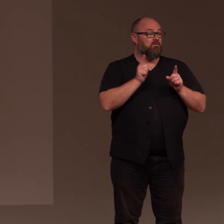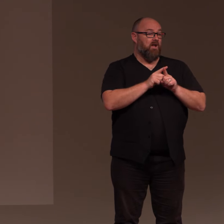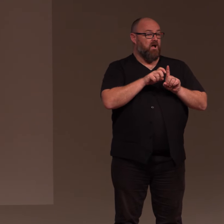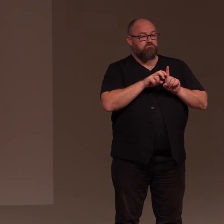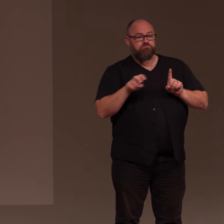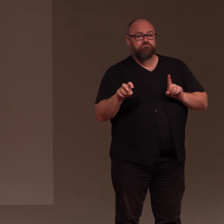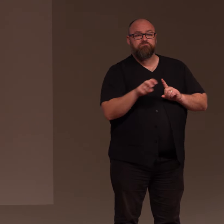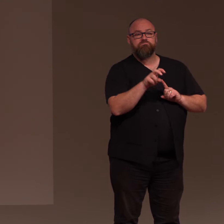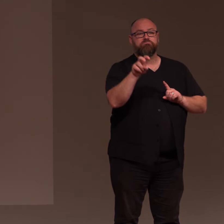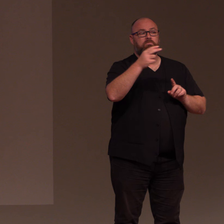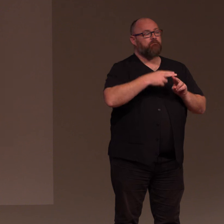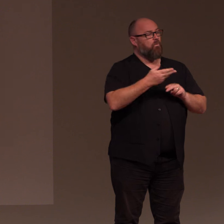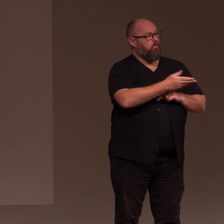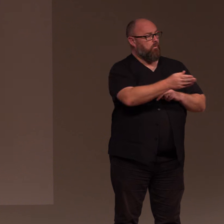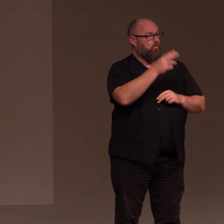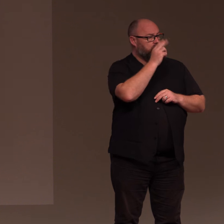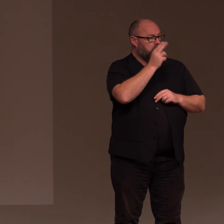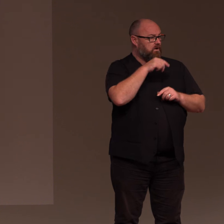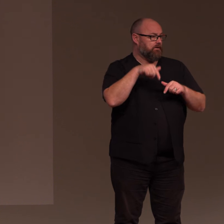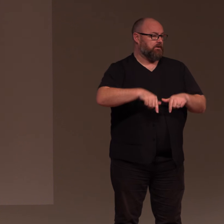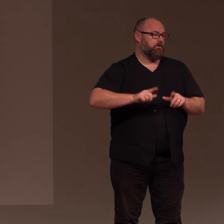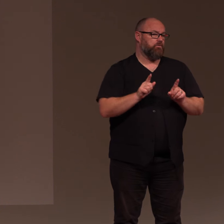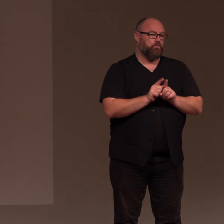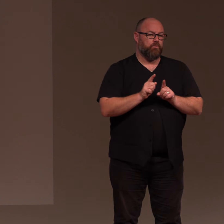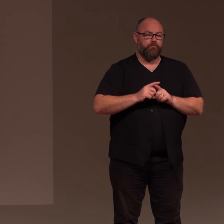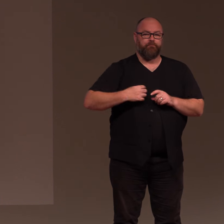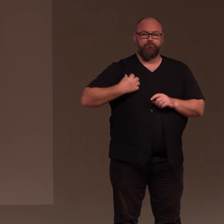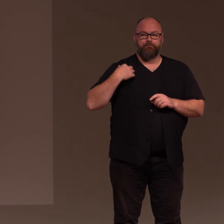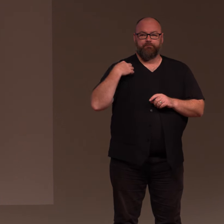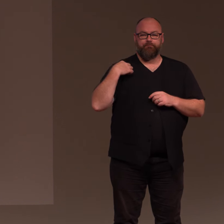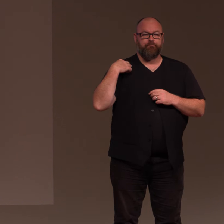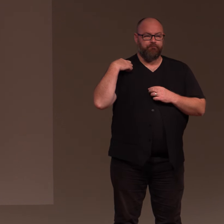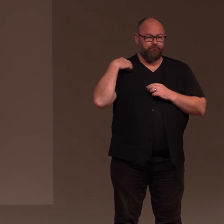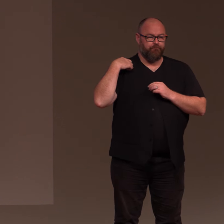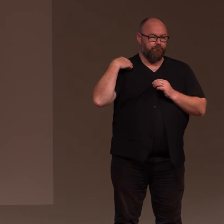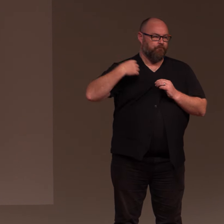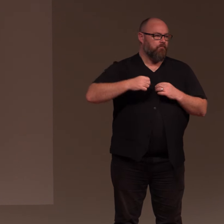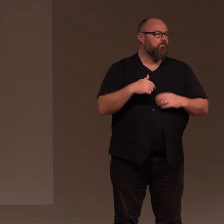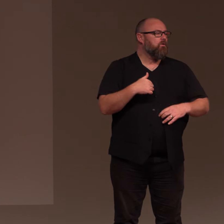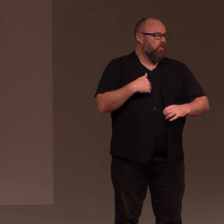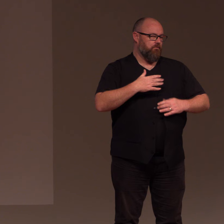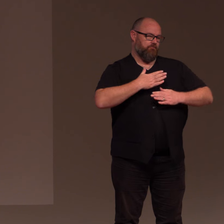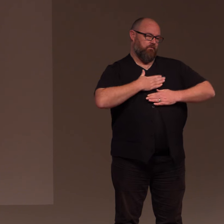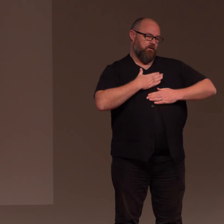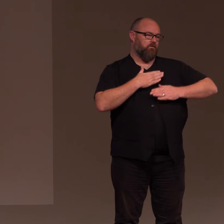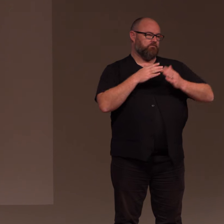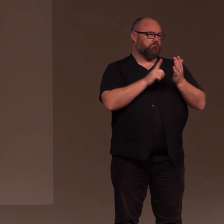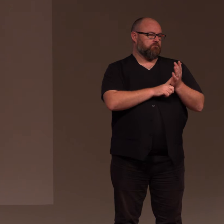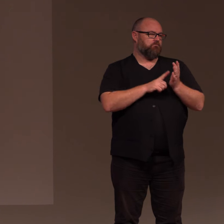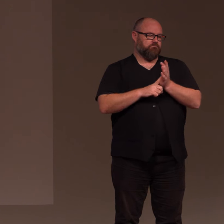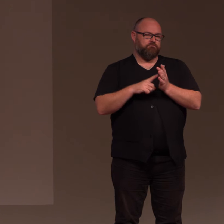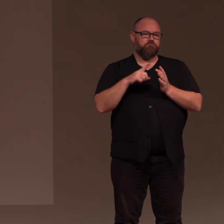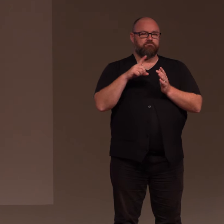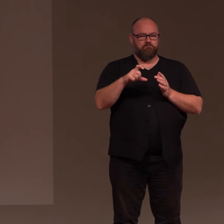people here, that's achieved. And that. So that's what I would like to say from Dirubin Local Aboriginal Land Council, is to